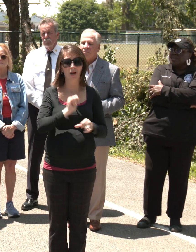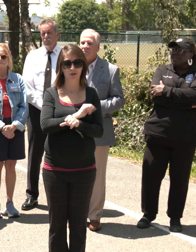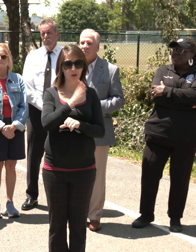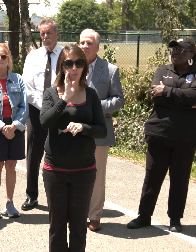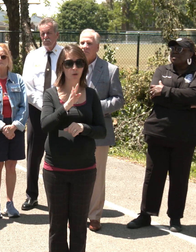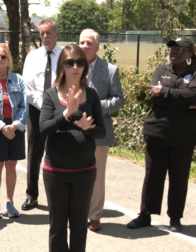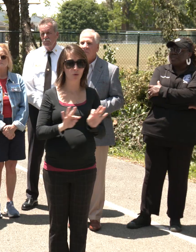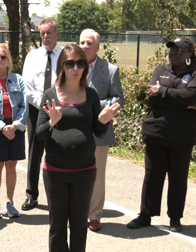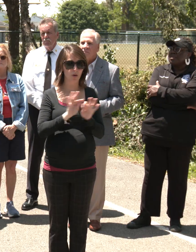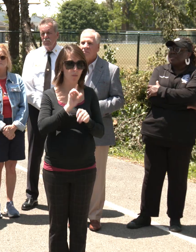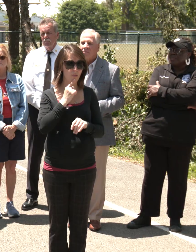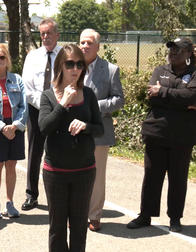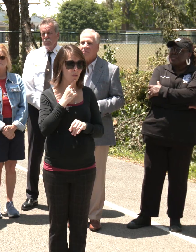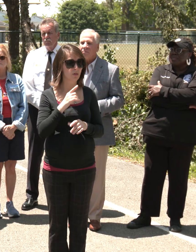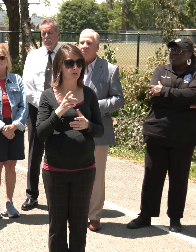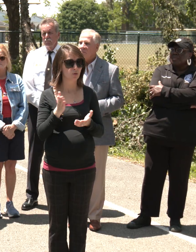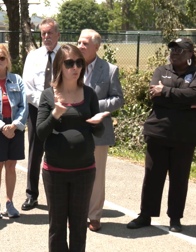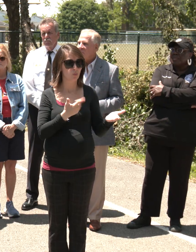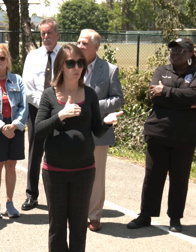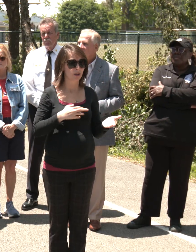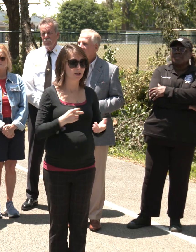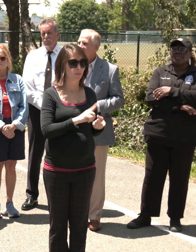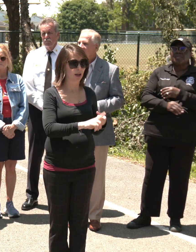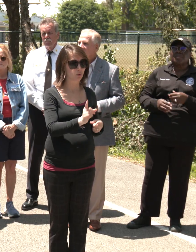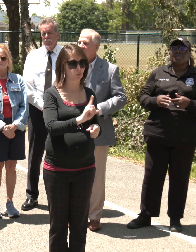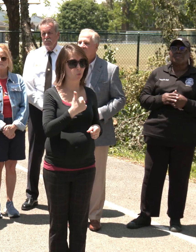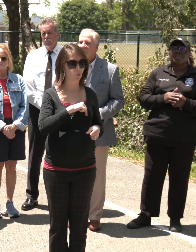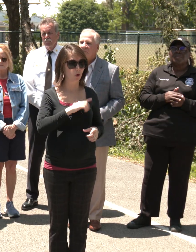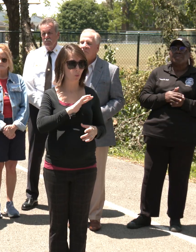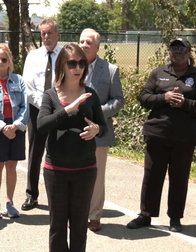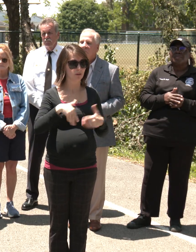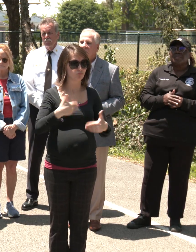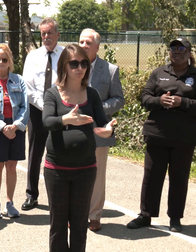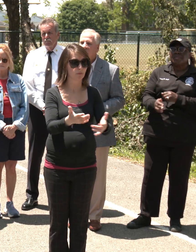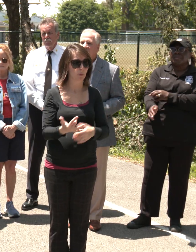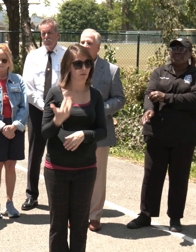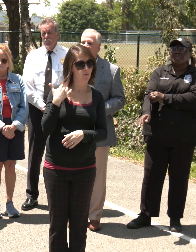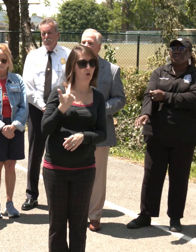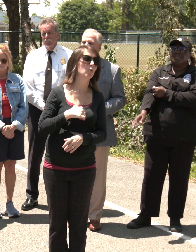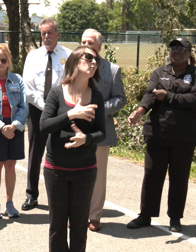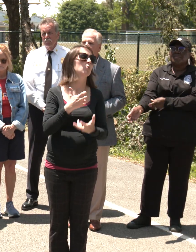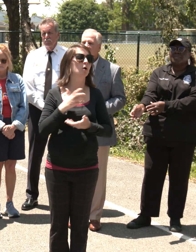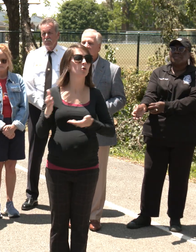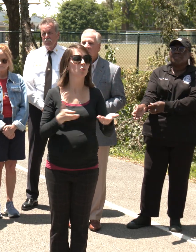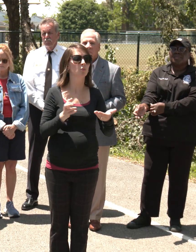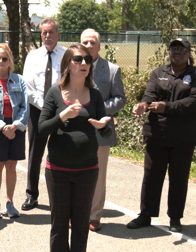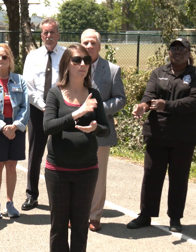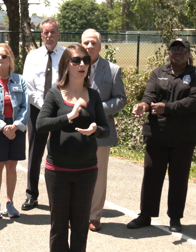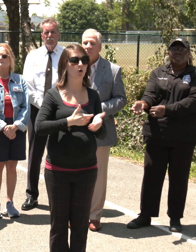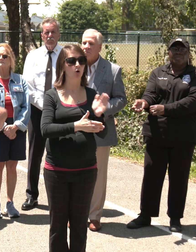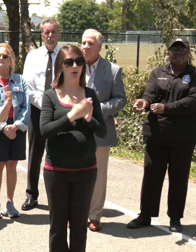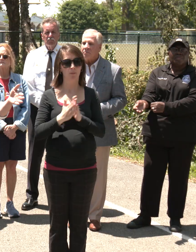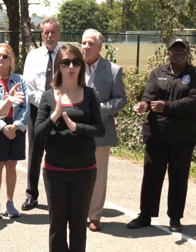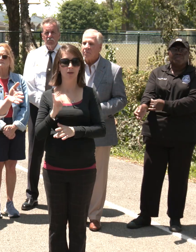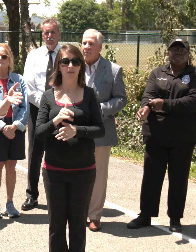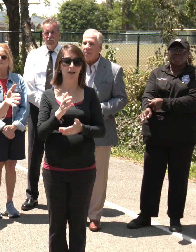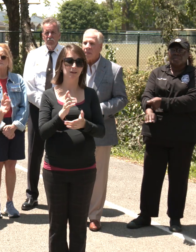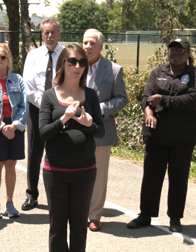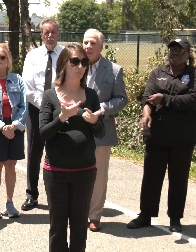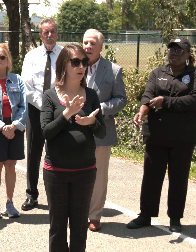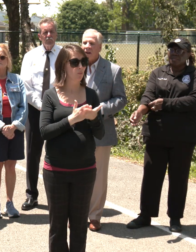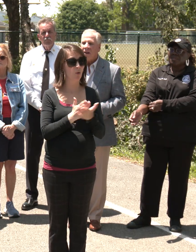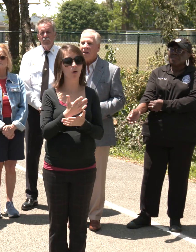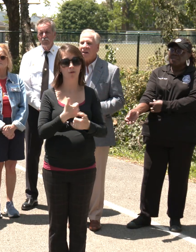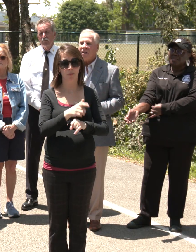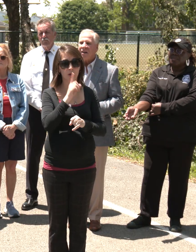to get us back to where we were. Of course, we want to restore our community. That is a key piece of making